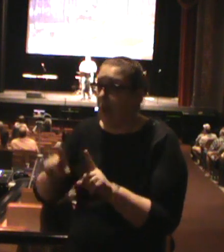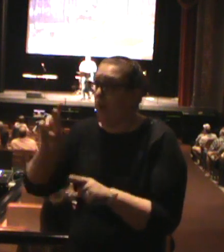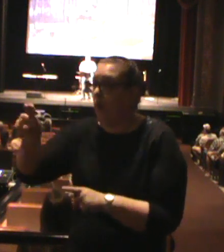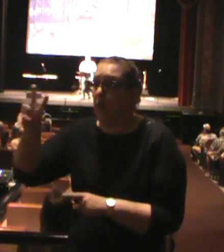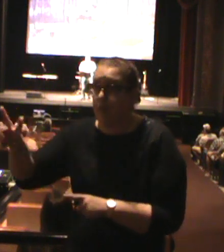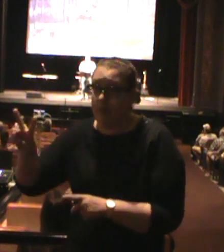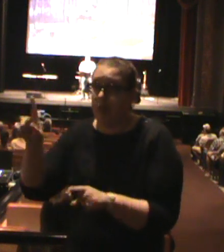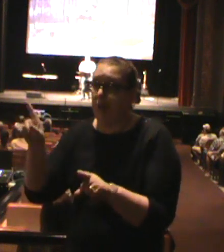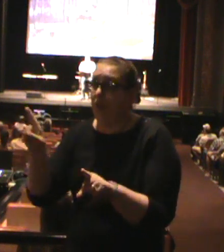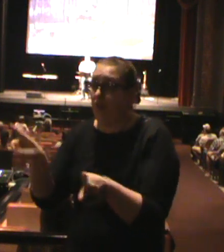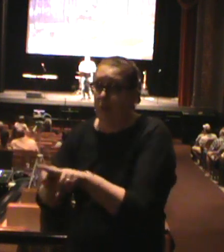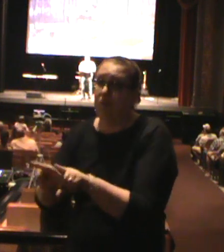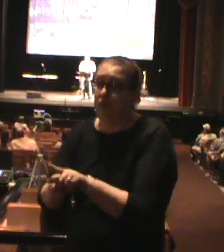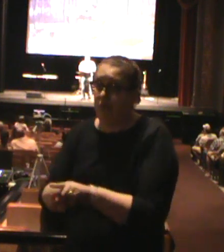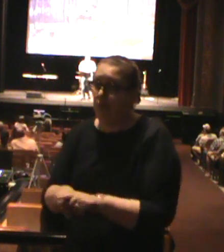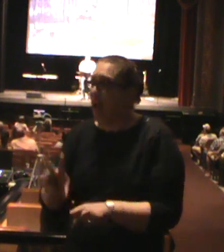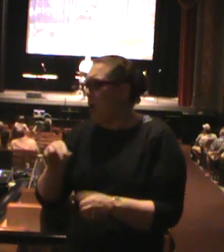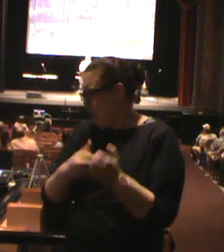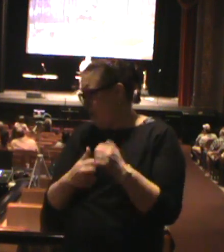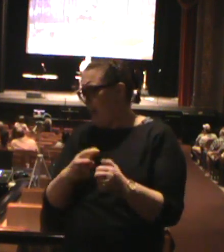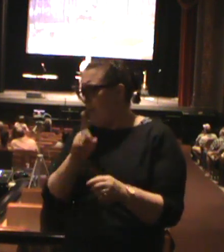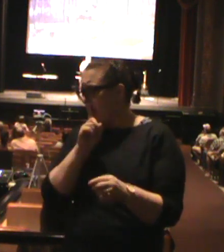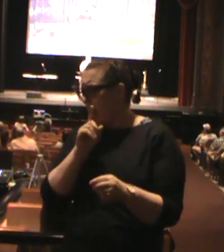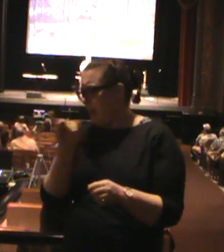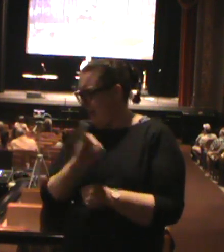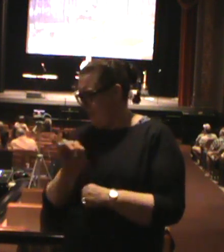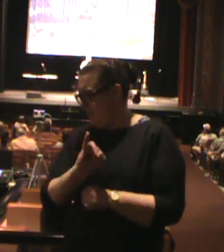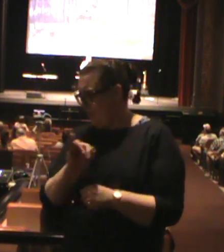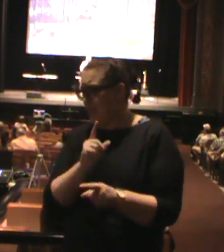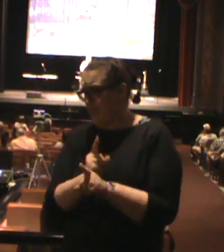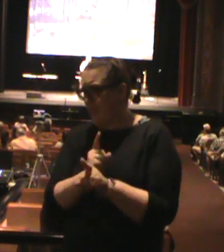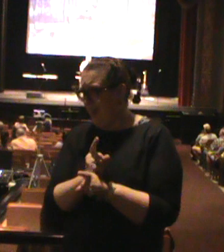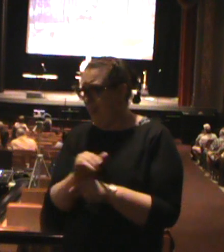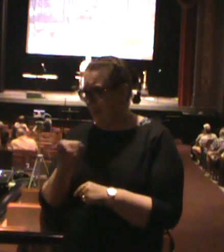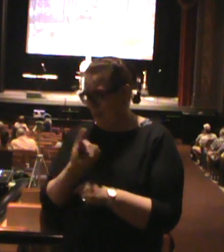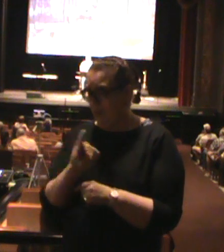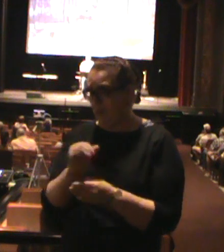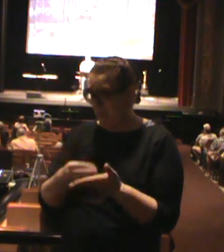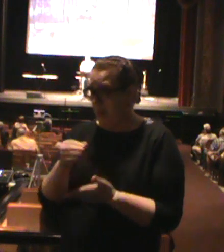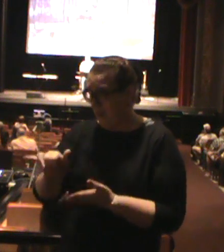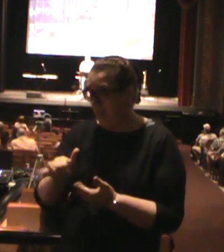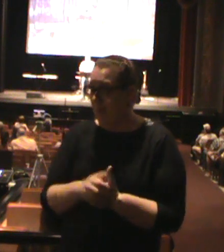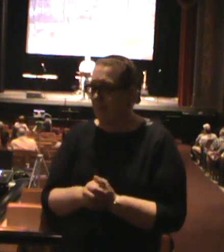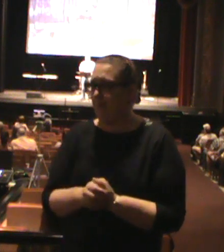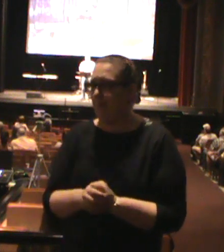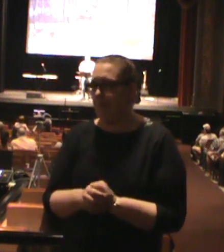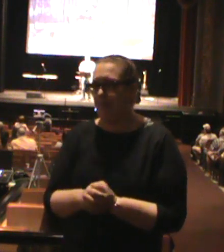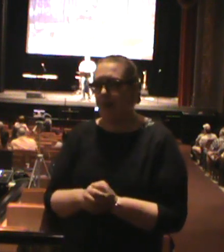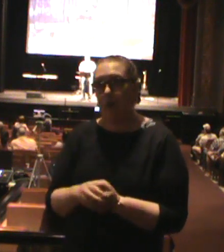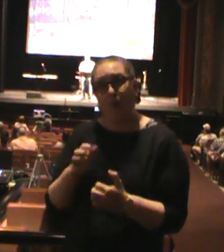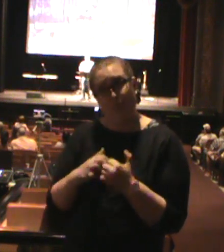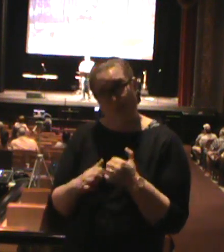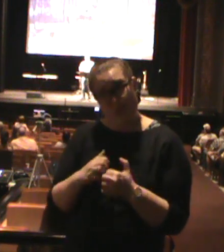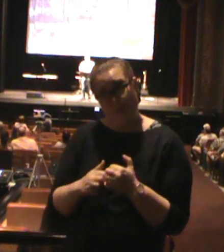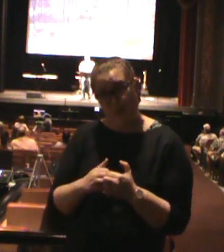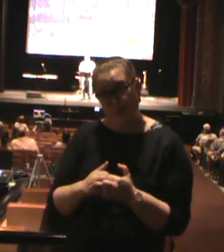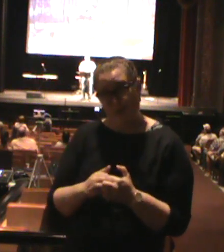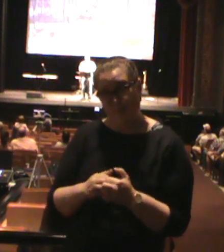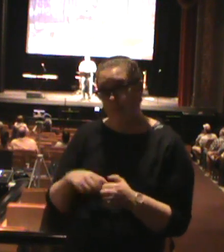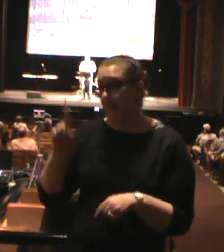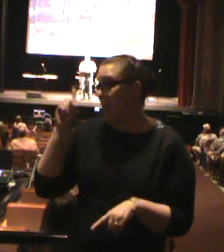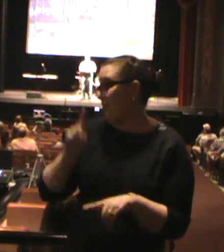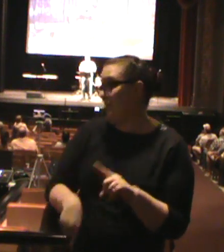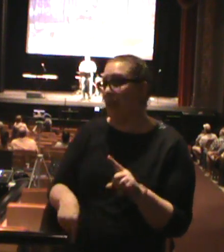right? They have insurance. Insurance is going to cover it. Insurance is great, right? But the problem with it is you can't